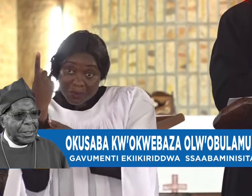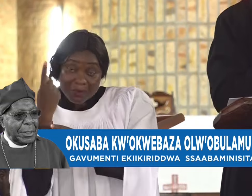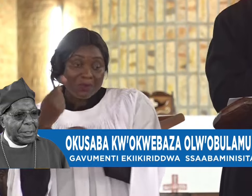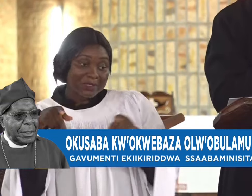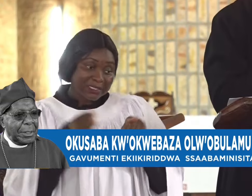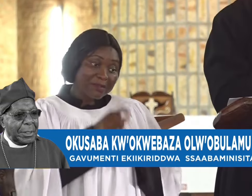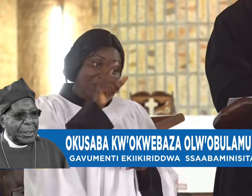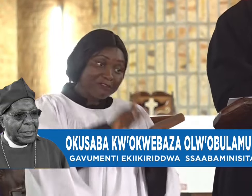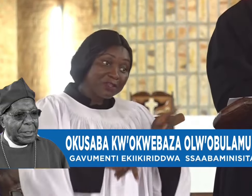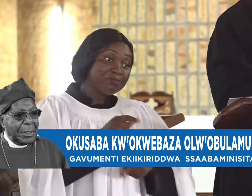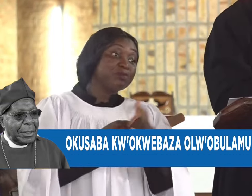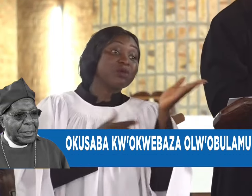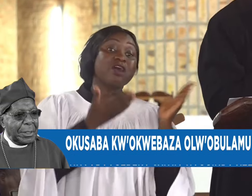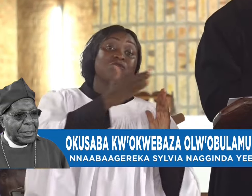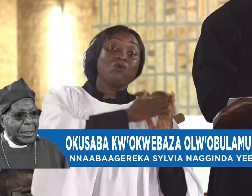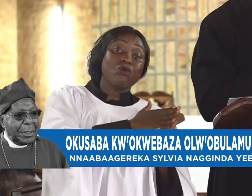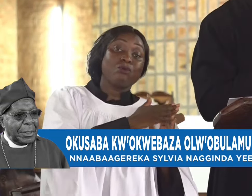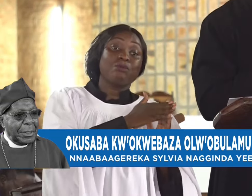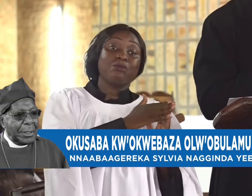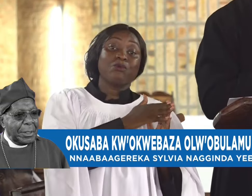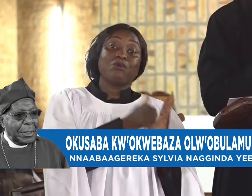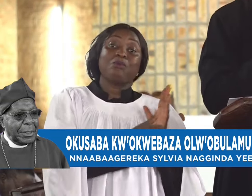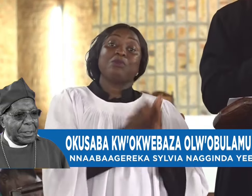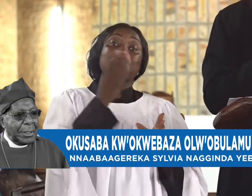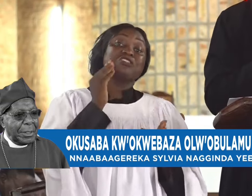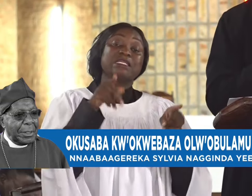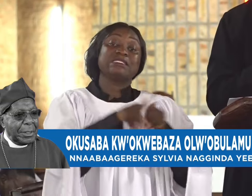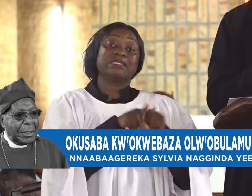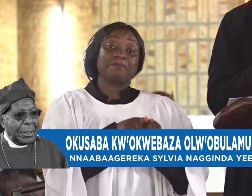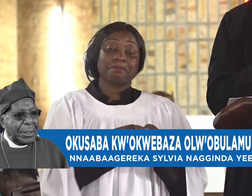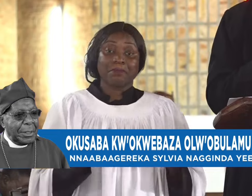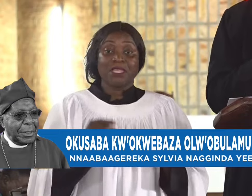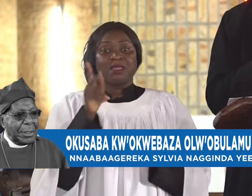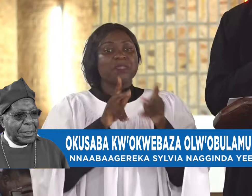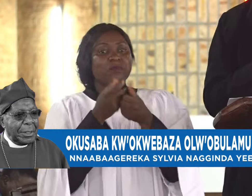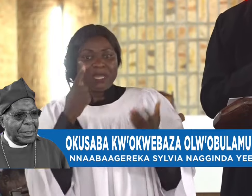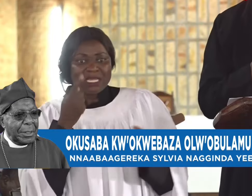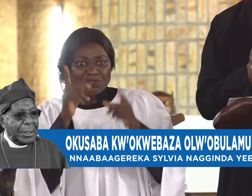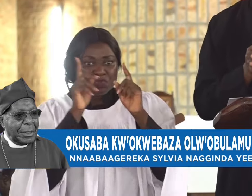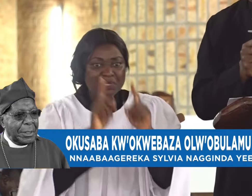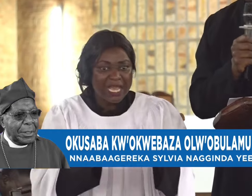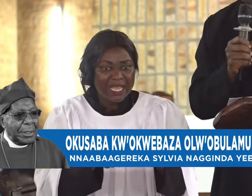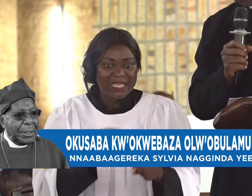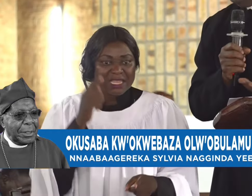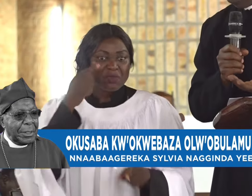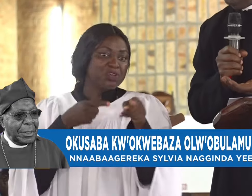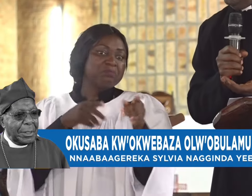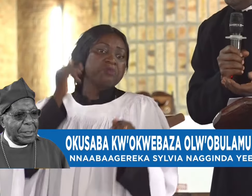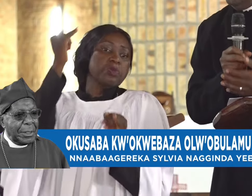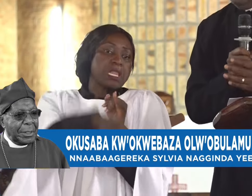kyekirya n'asigadde eka. You know, many people, when they see you die, they think you are the last